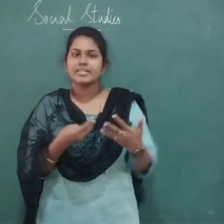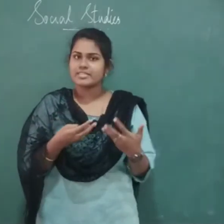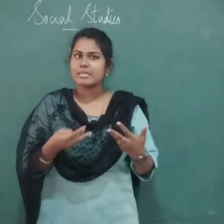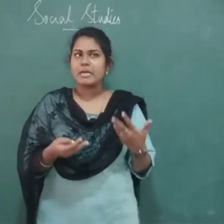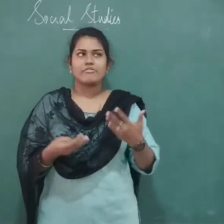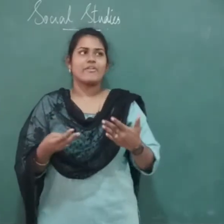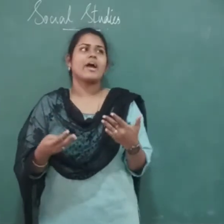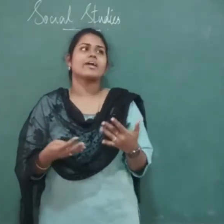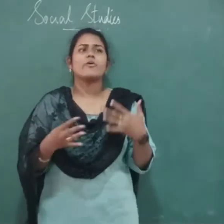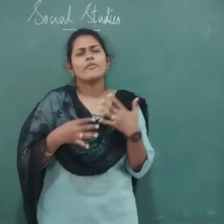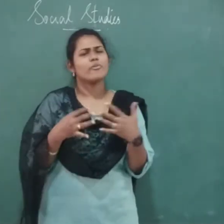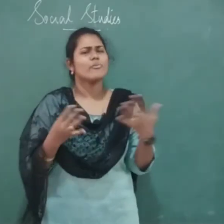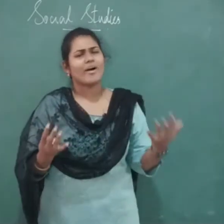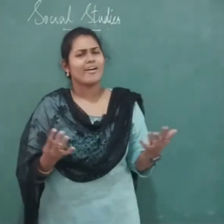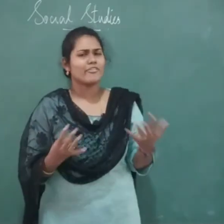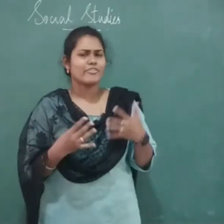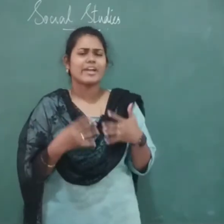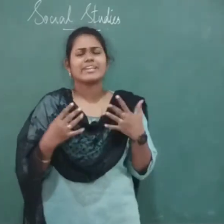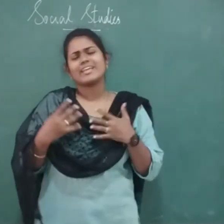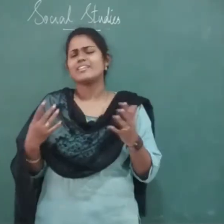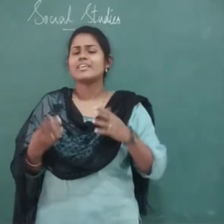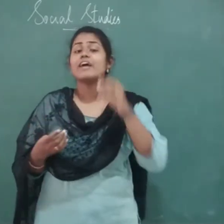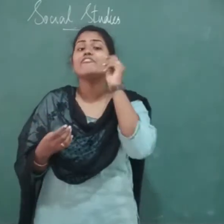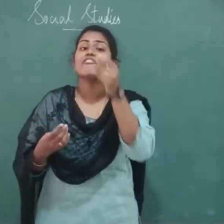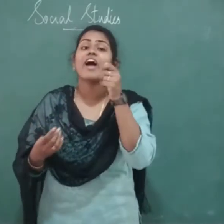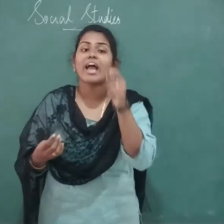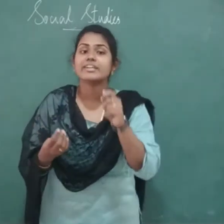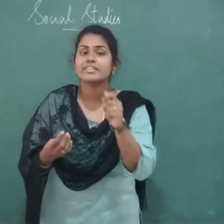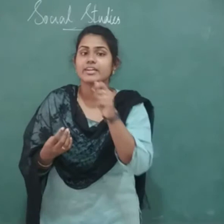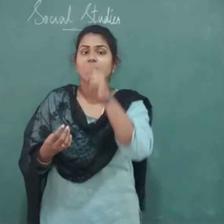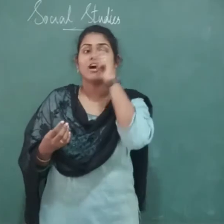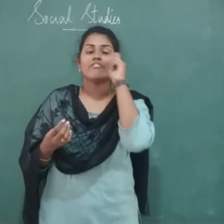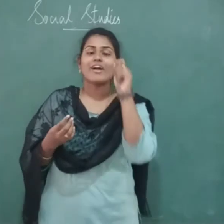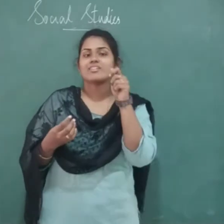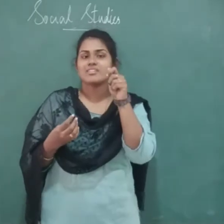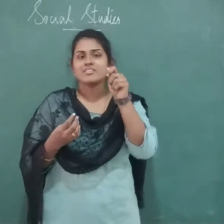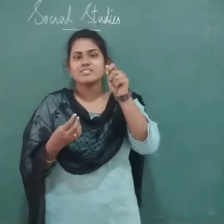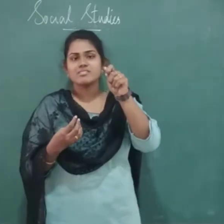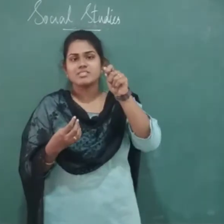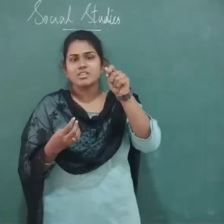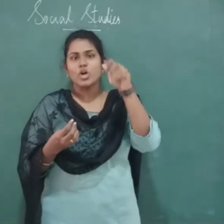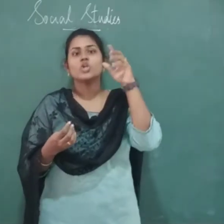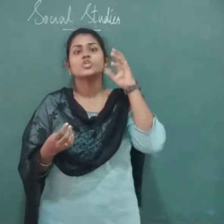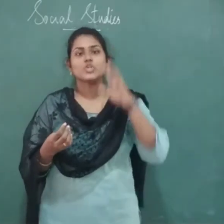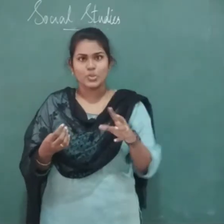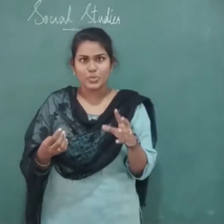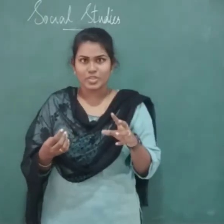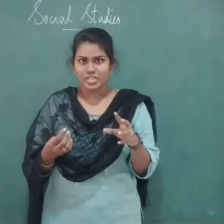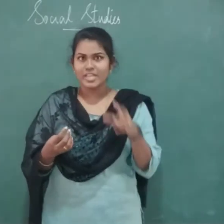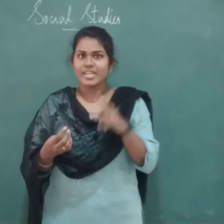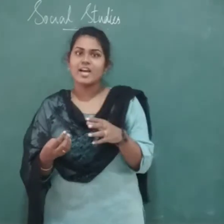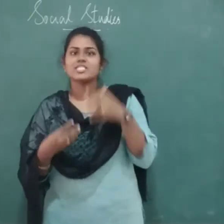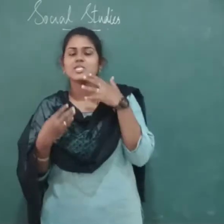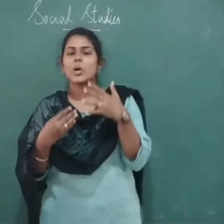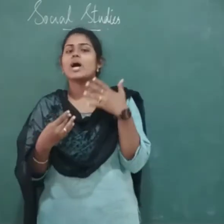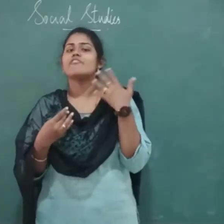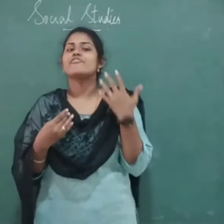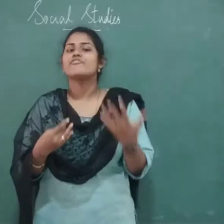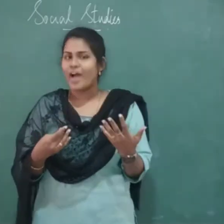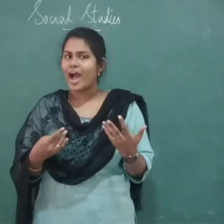amazing fact, or wow fact, anything. A fact. Fact in the sense, truth. Yeah, so a